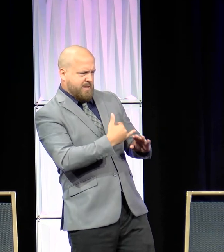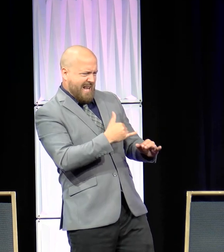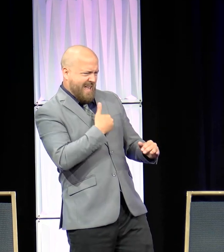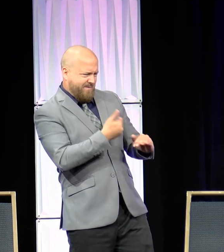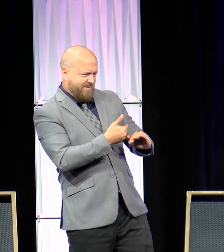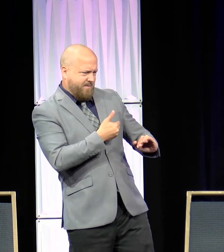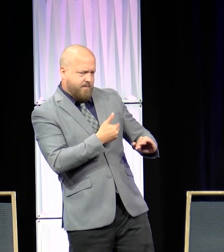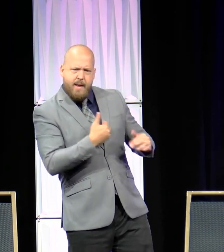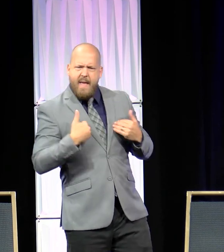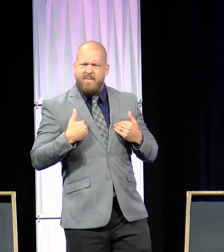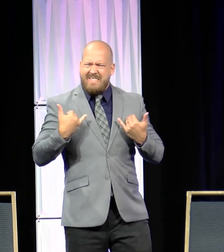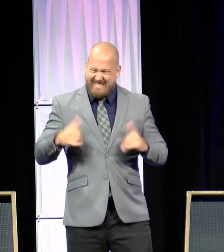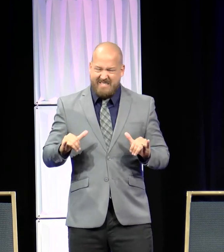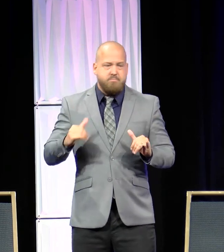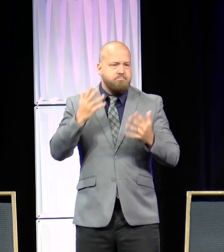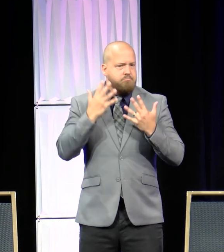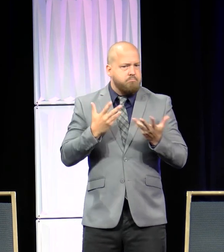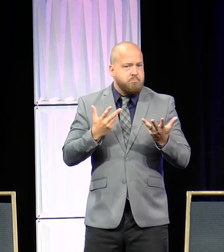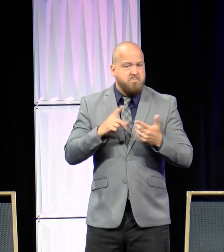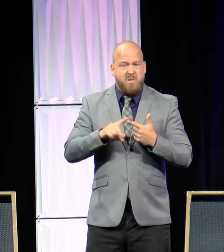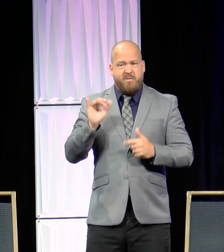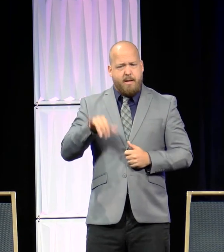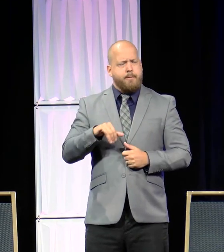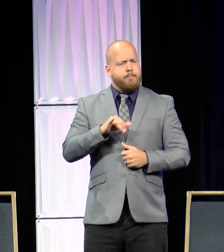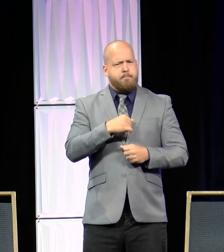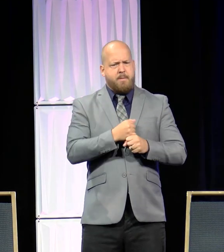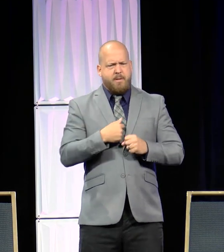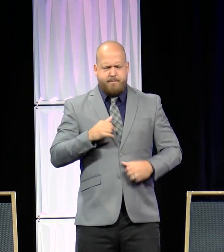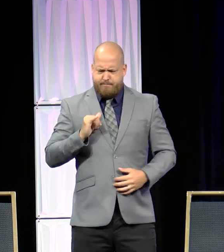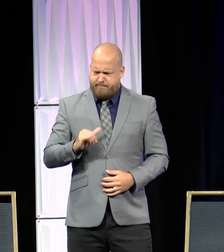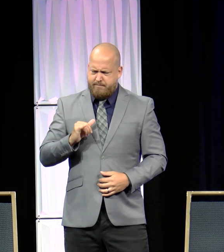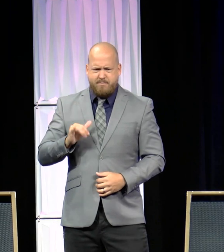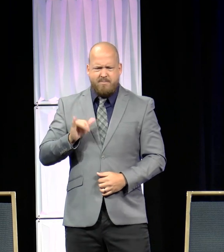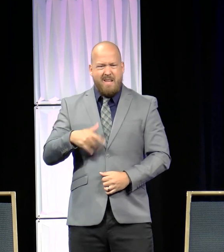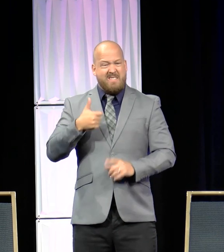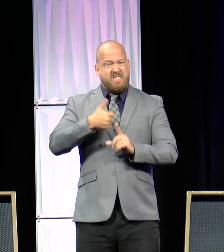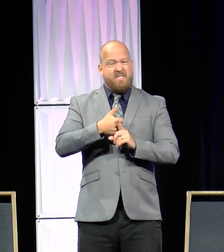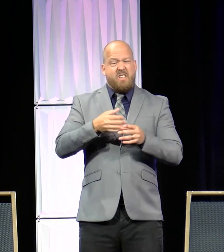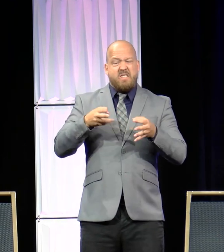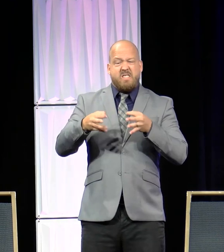definition of, you know, unconditional love.